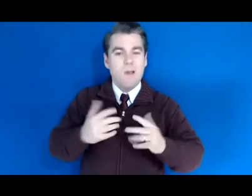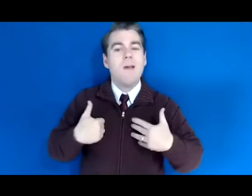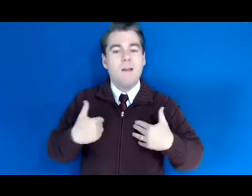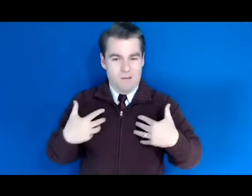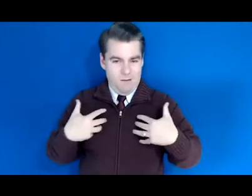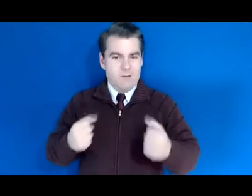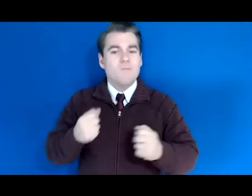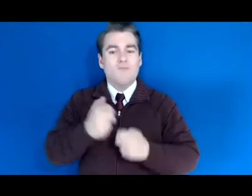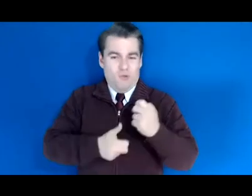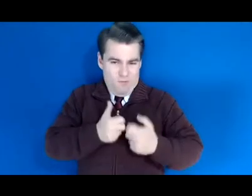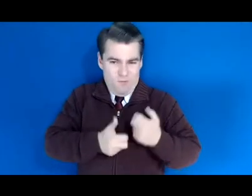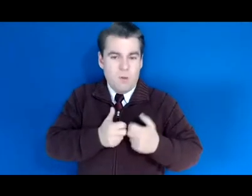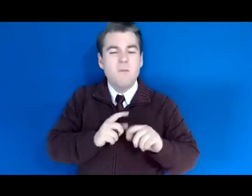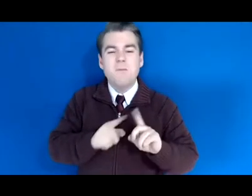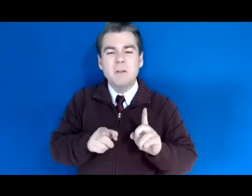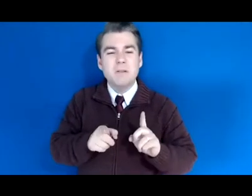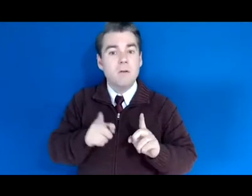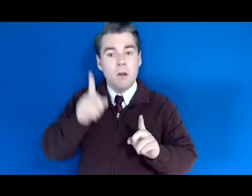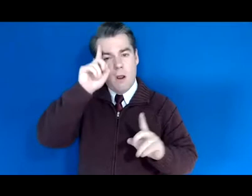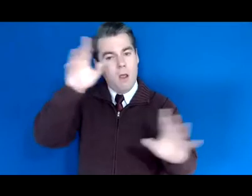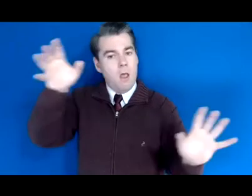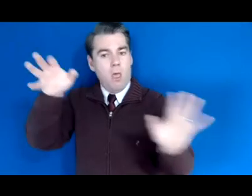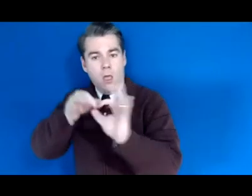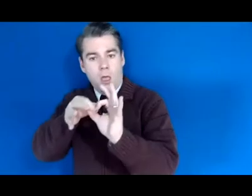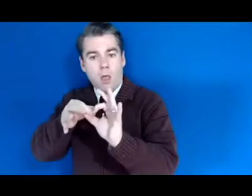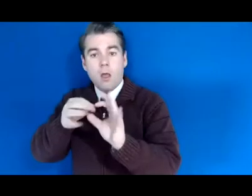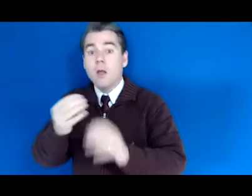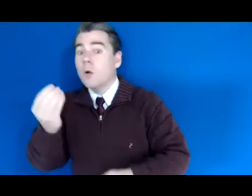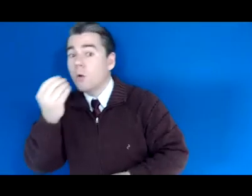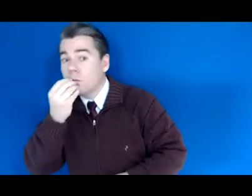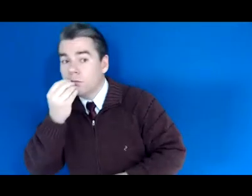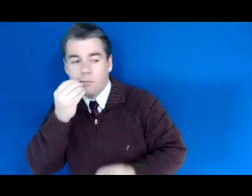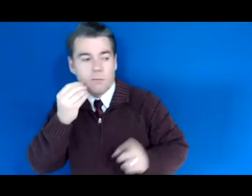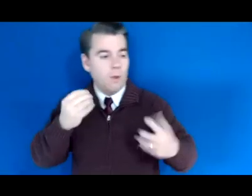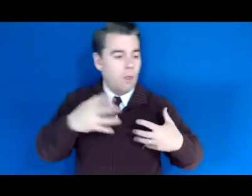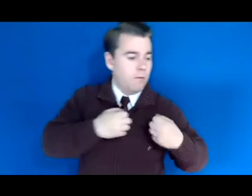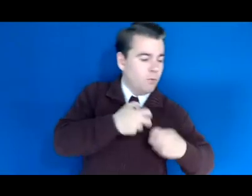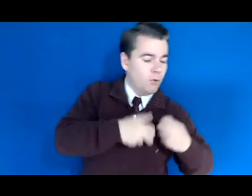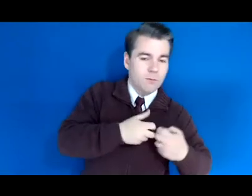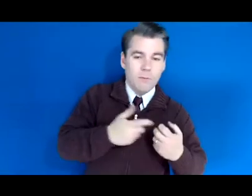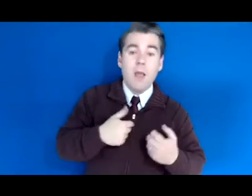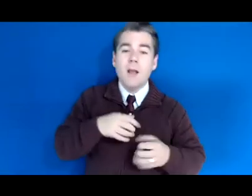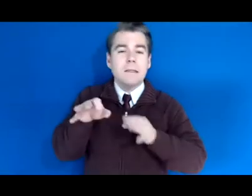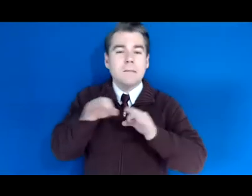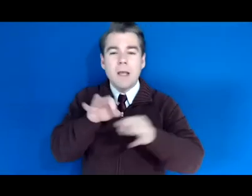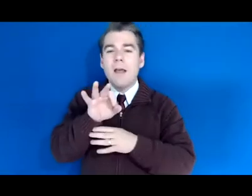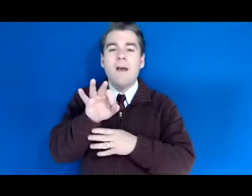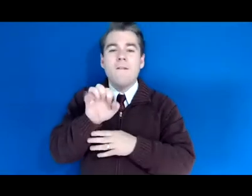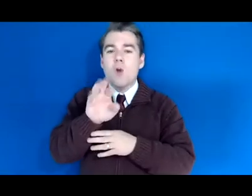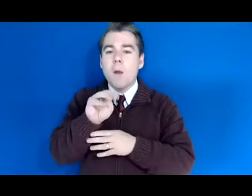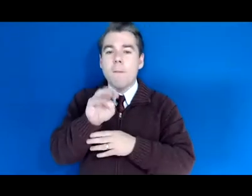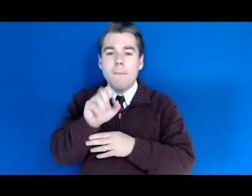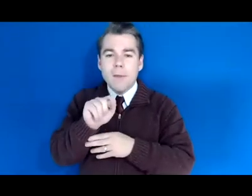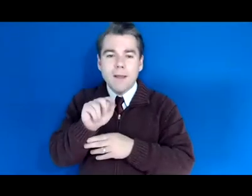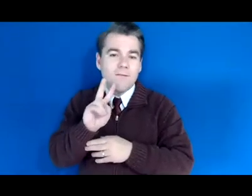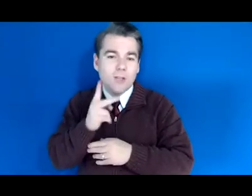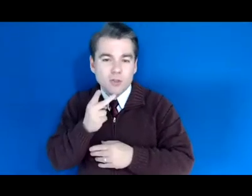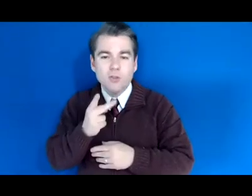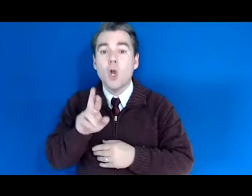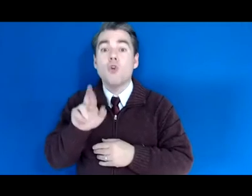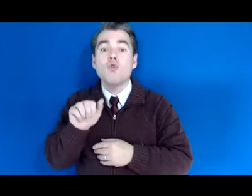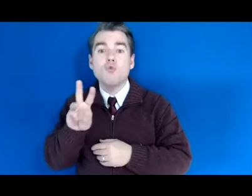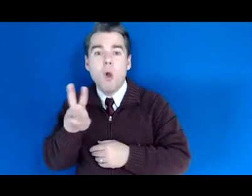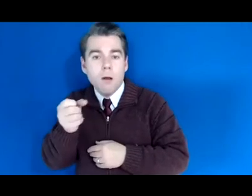but don't see the connection with their diet. If I tell them about fermenting veggies and raw dairy, eating organ